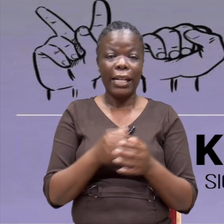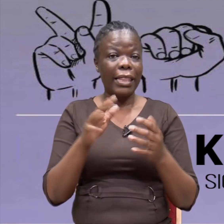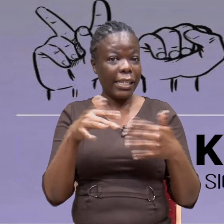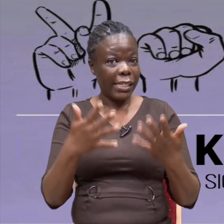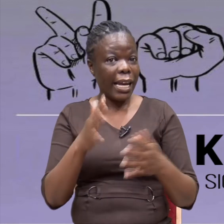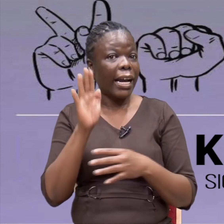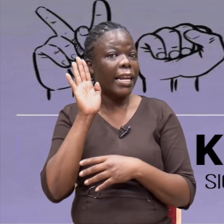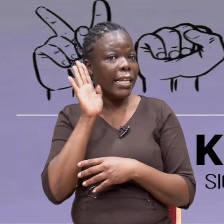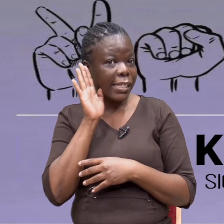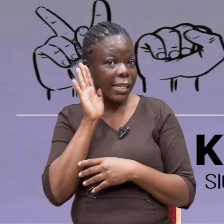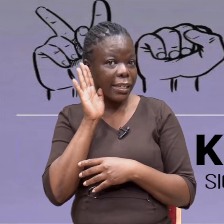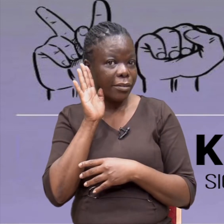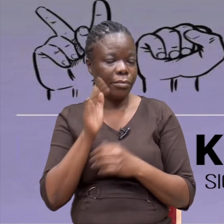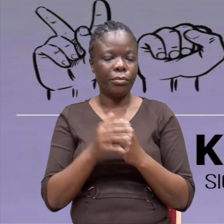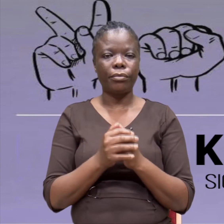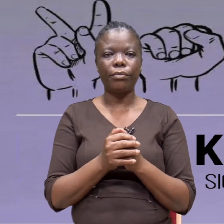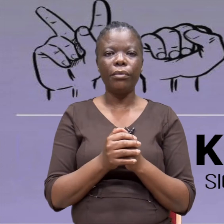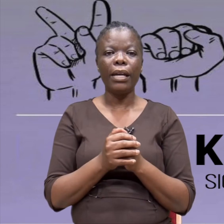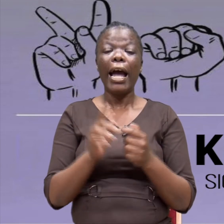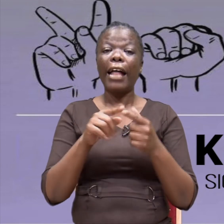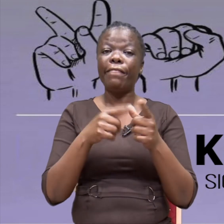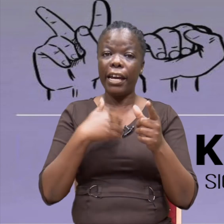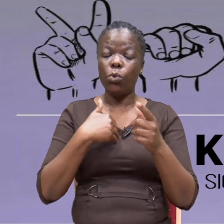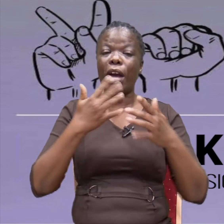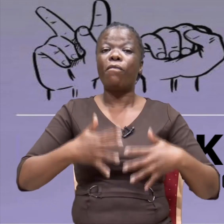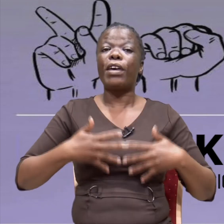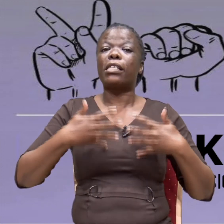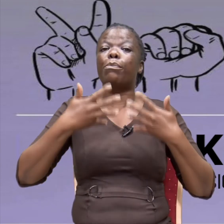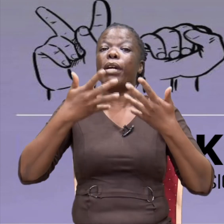That is like listening. And then we have expressive